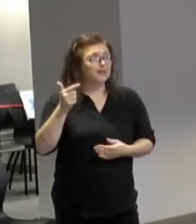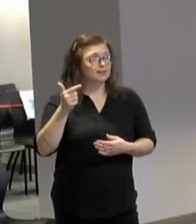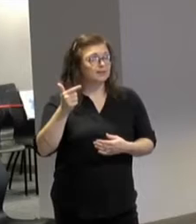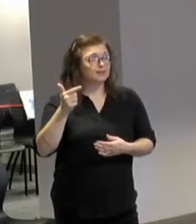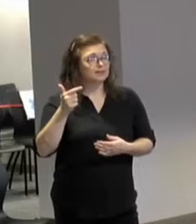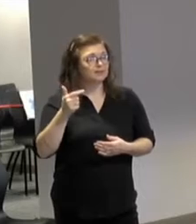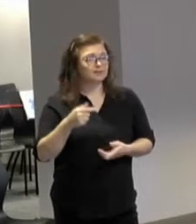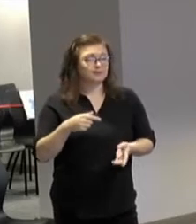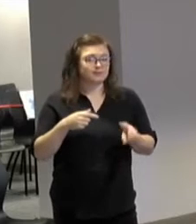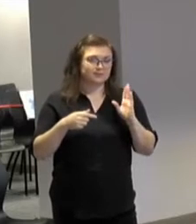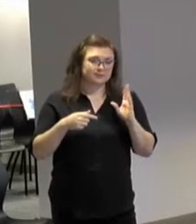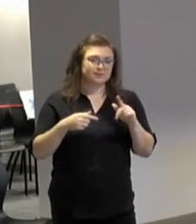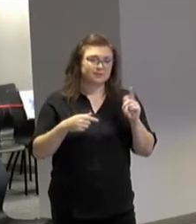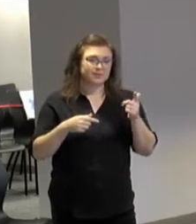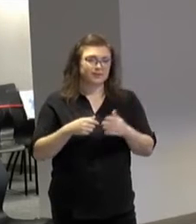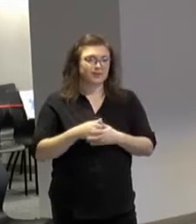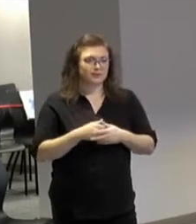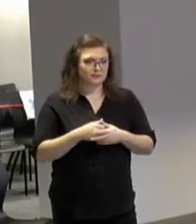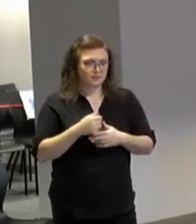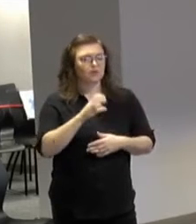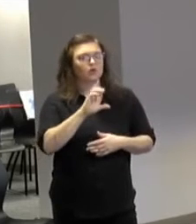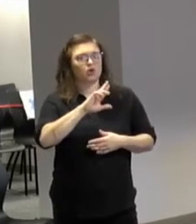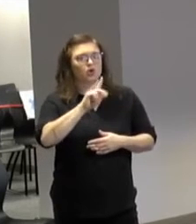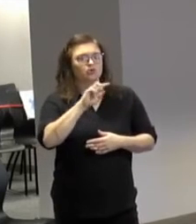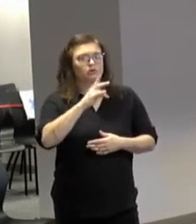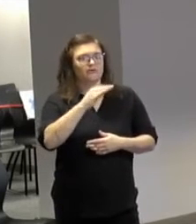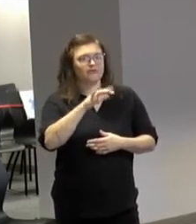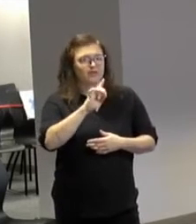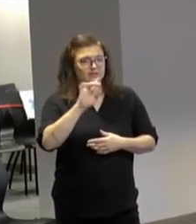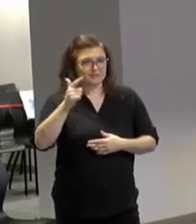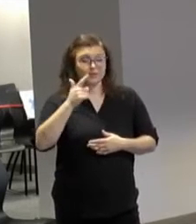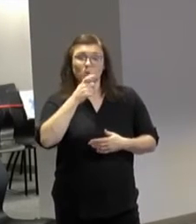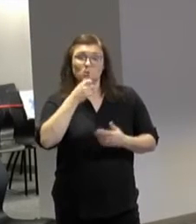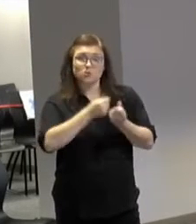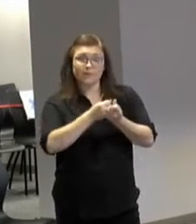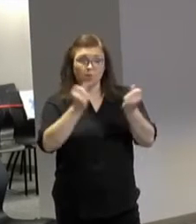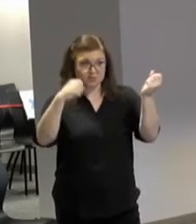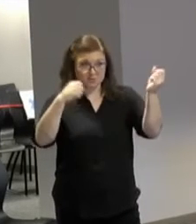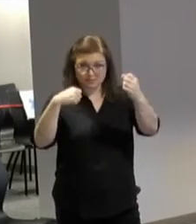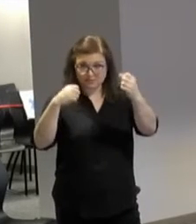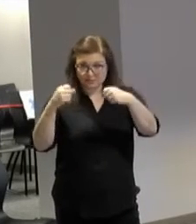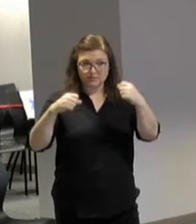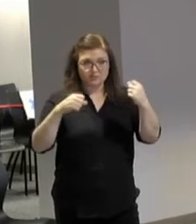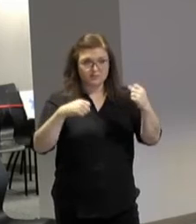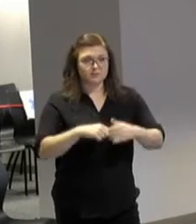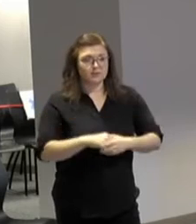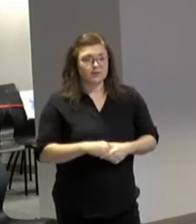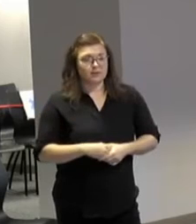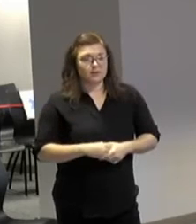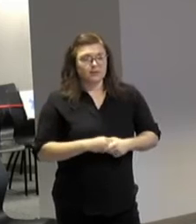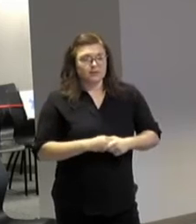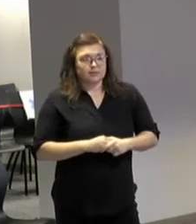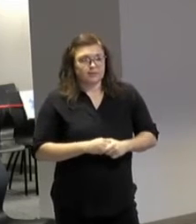second. Russell Crutchfield has seconded that motion. All in favor say aye. Aye. Aye.